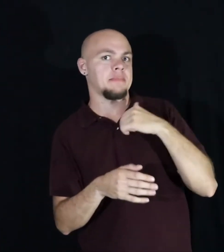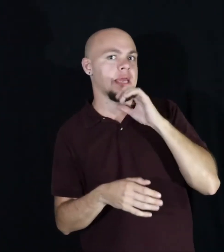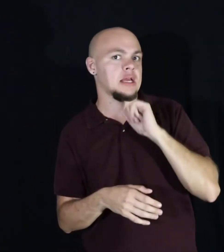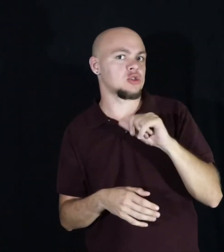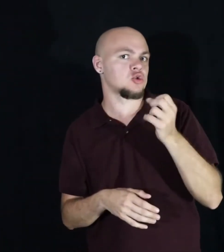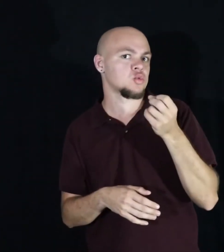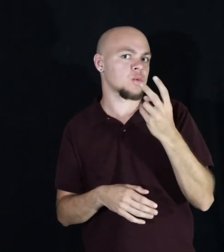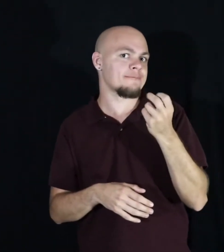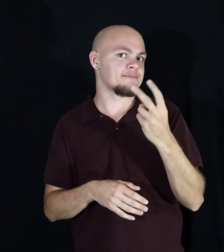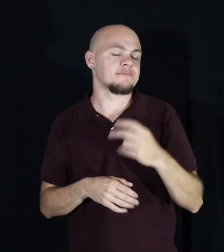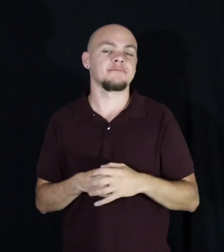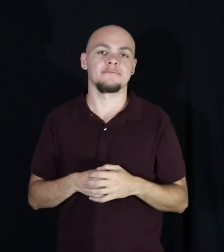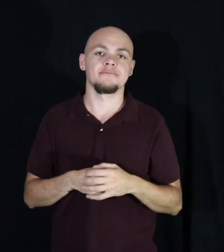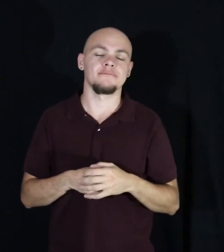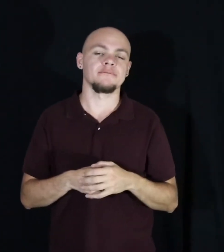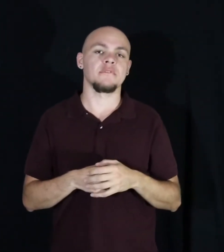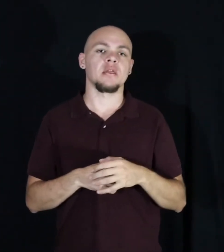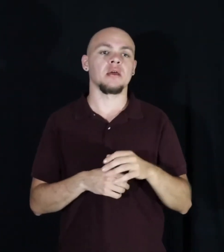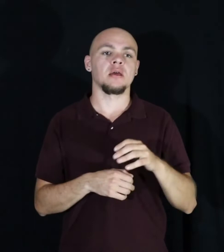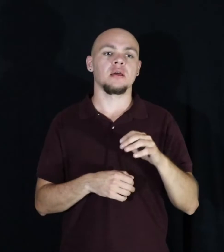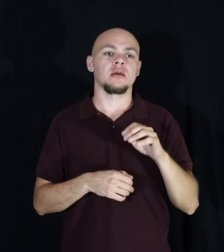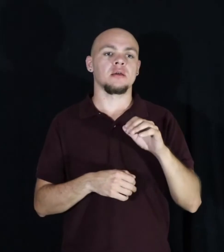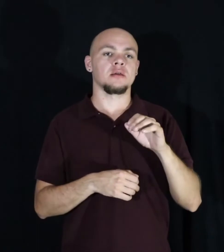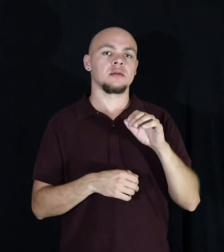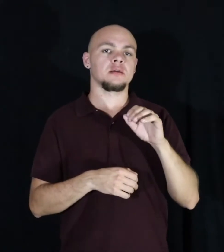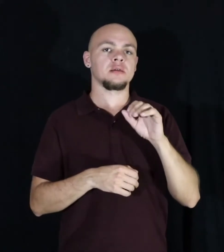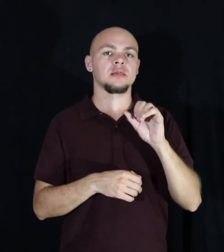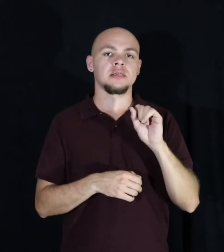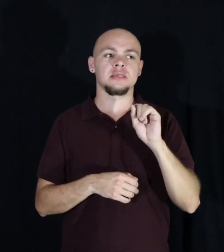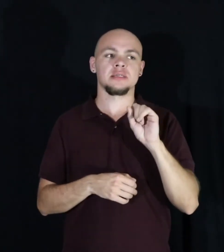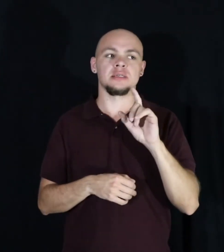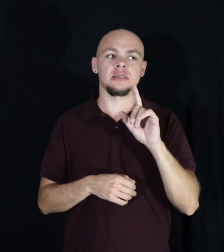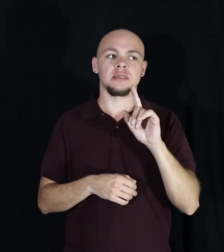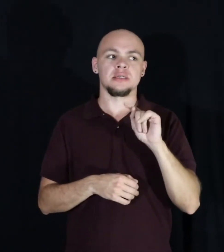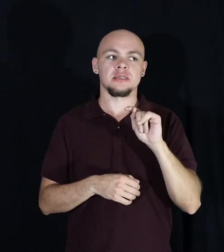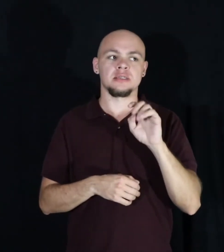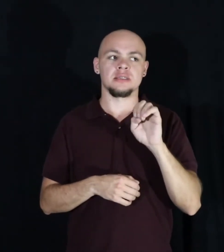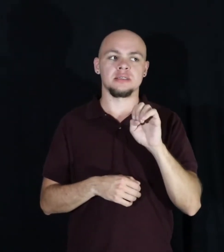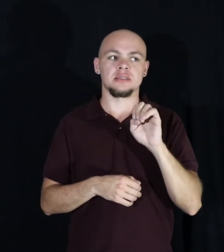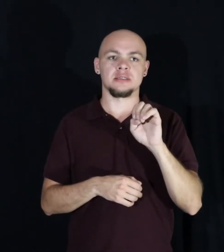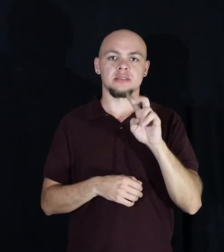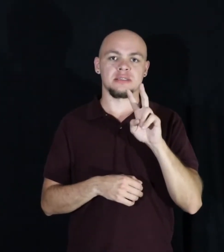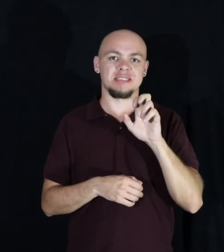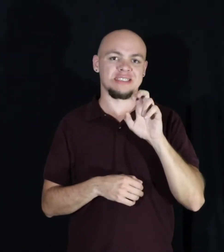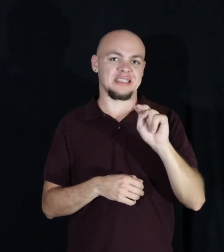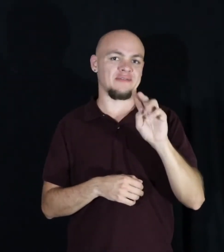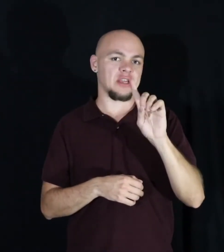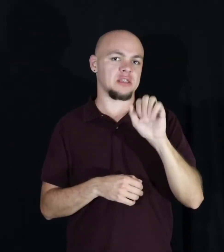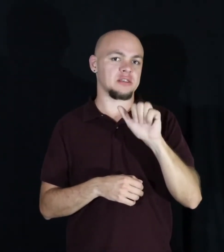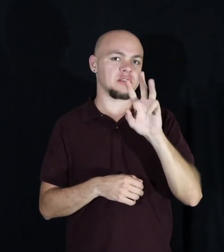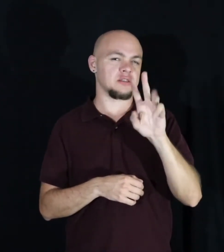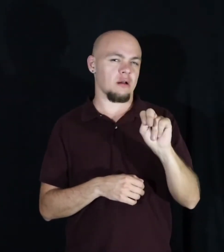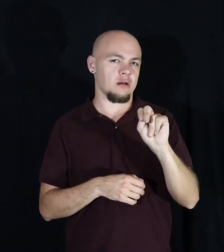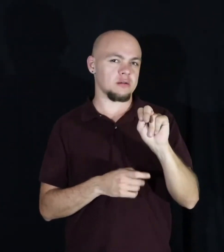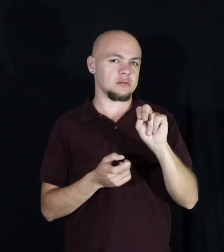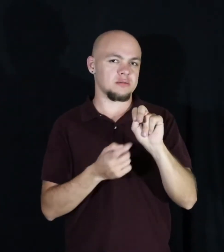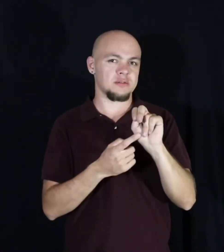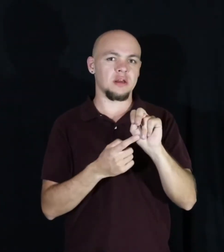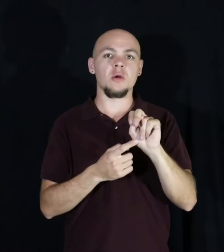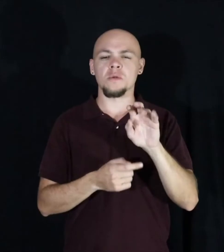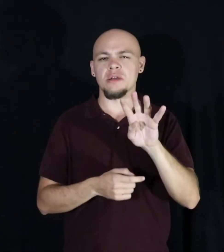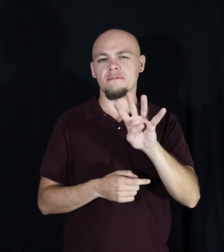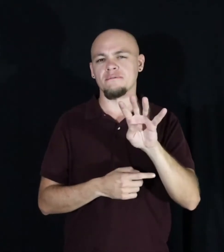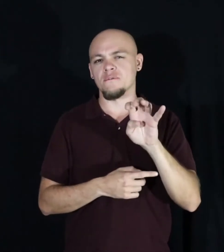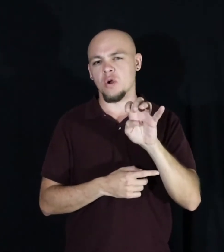old. Steve and Don, and it's proper etiquette to use middle names when you have 400 first cousins